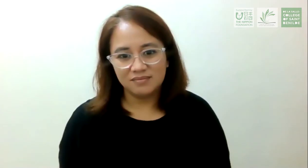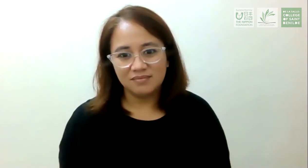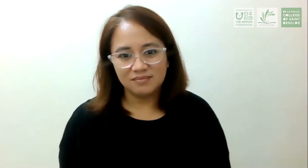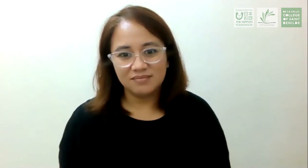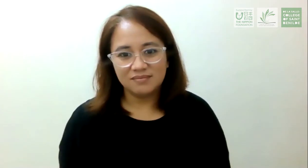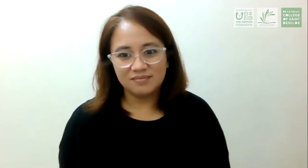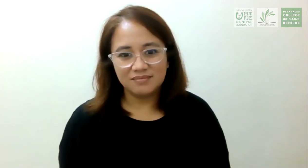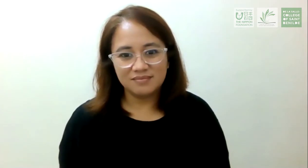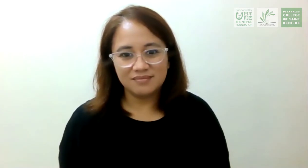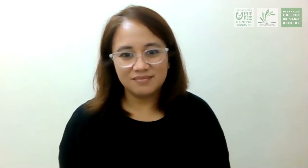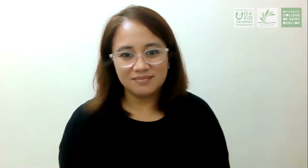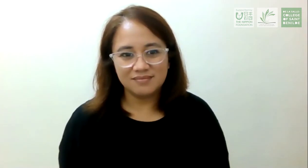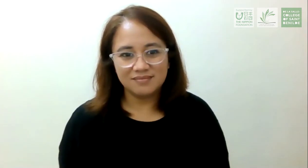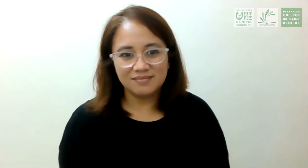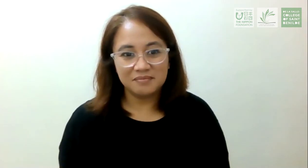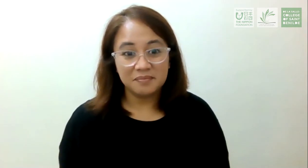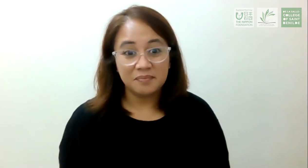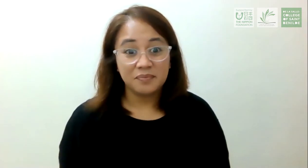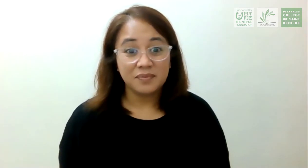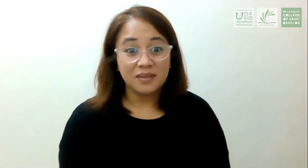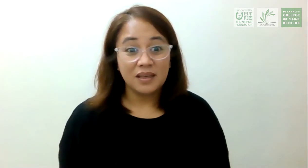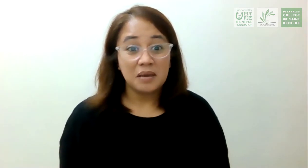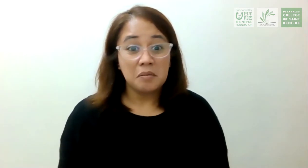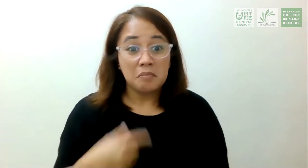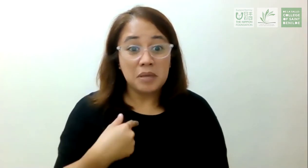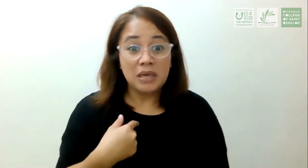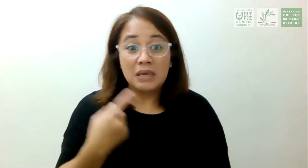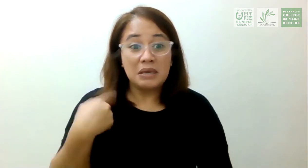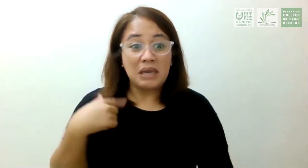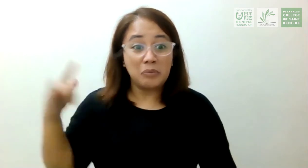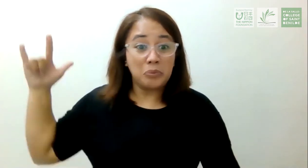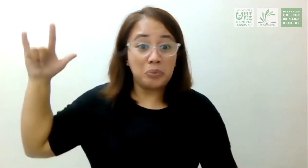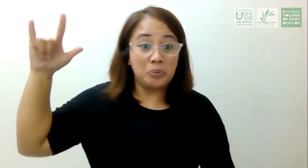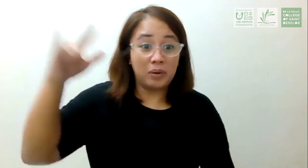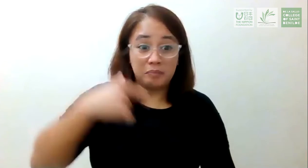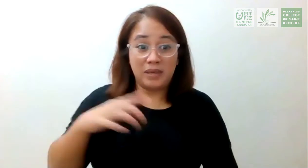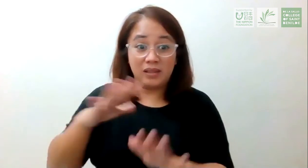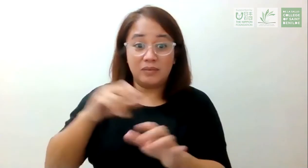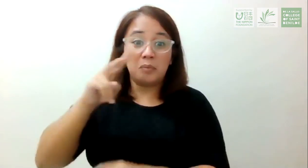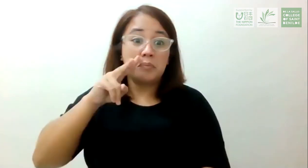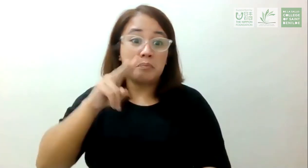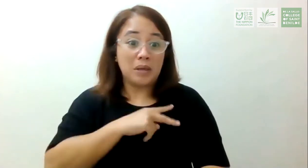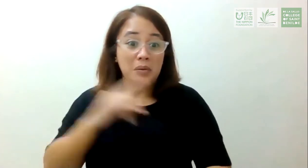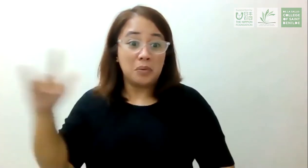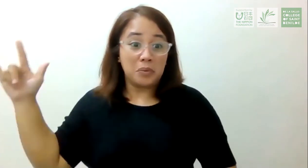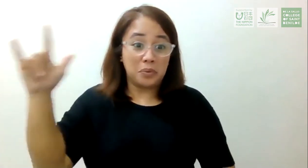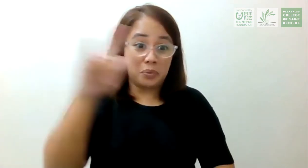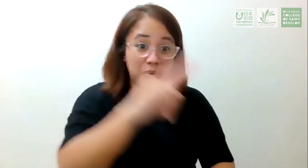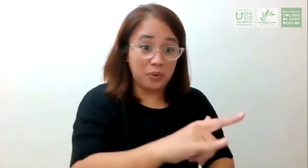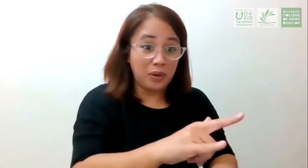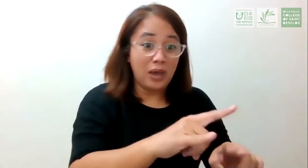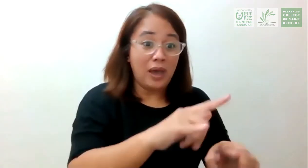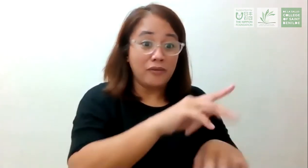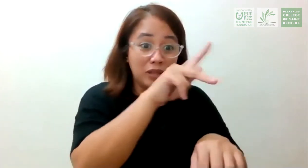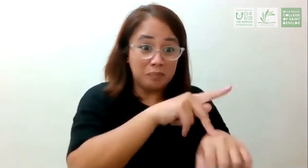I mean, I can't even enter the Philippines. If I leave Vietnam, I can't come back in. So there's no way I can